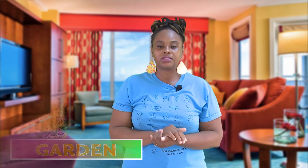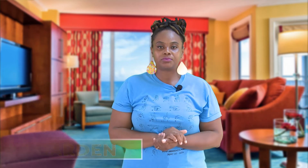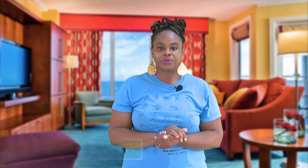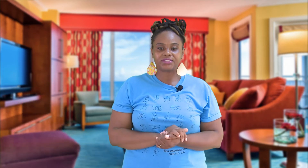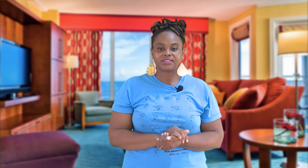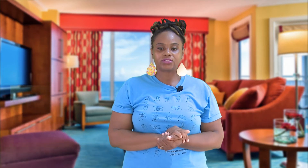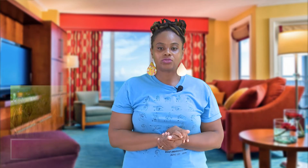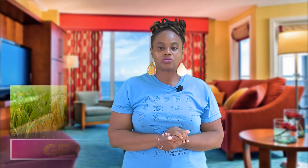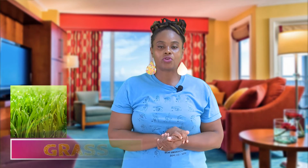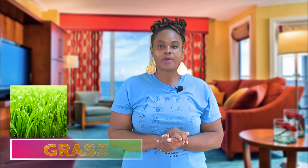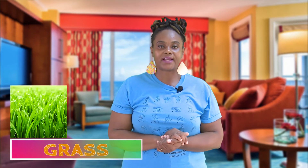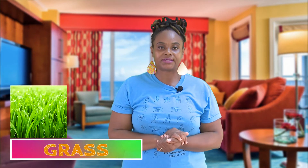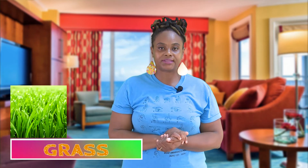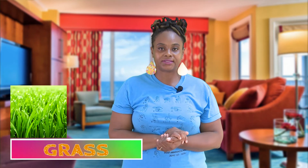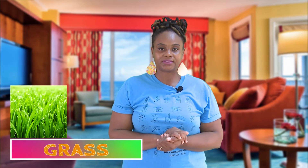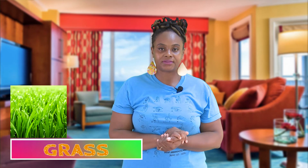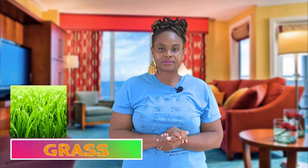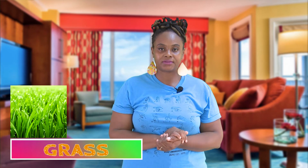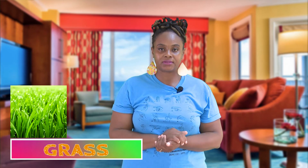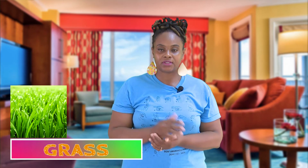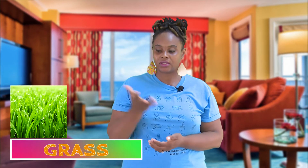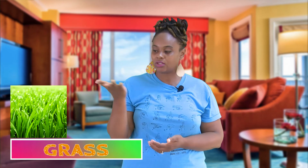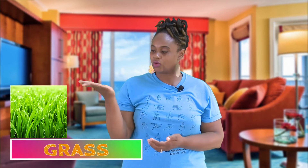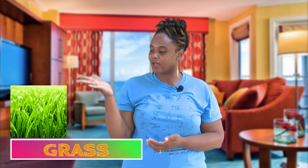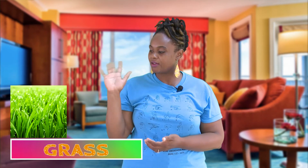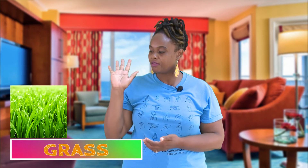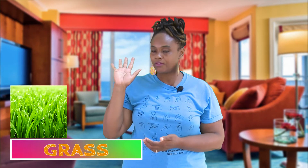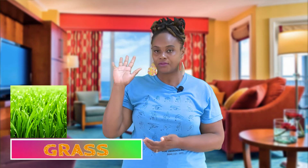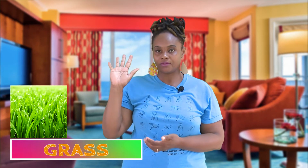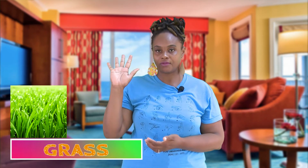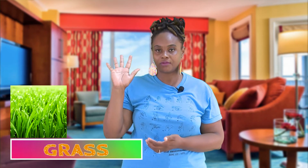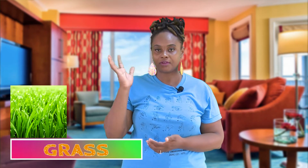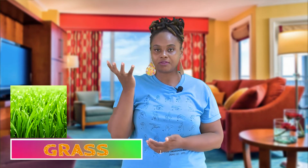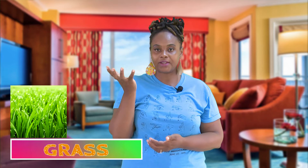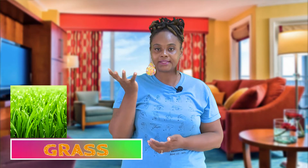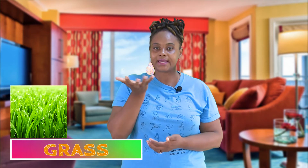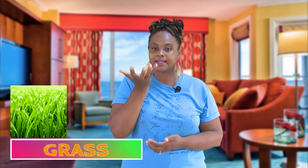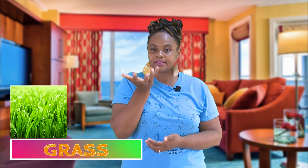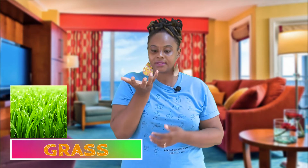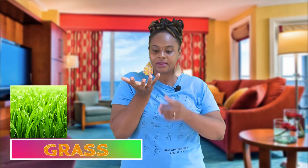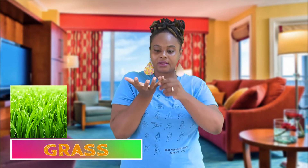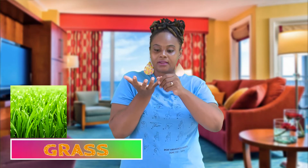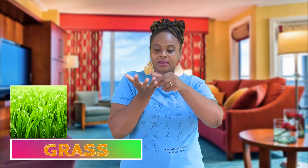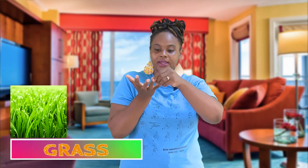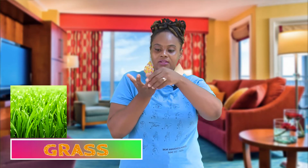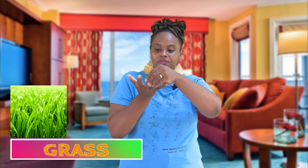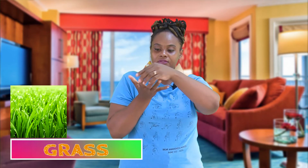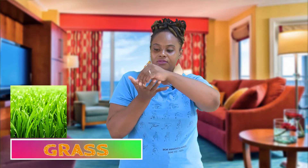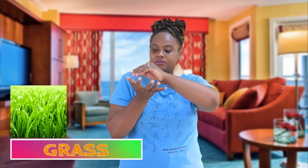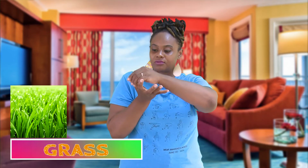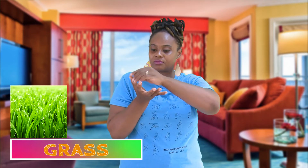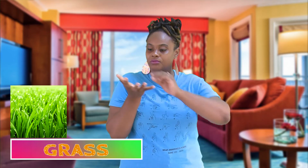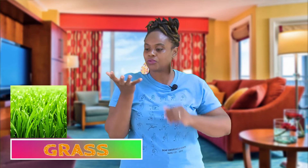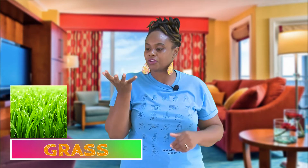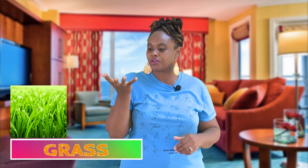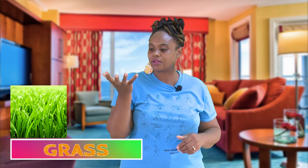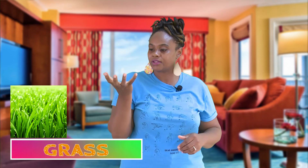This brings us to grass. You have flat hand, kind of move your